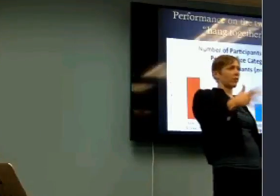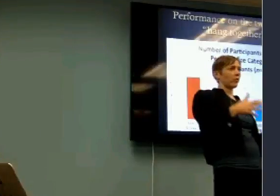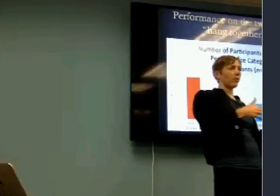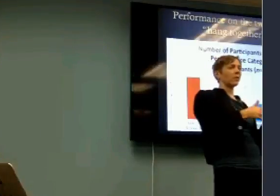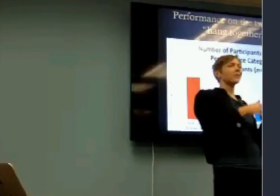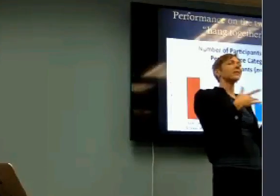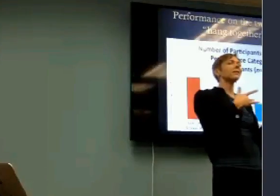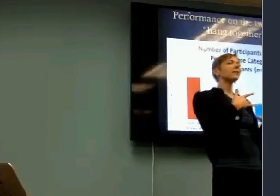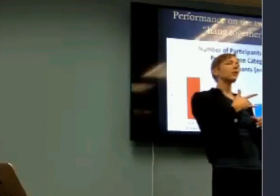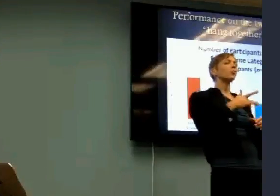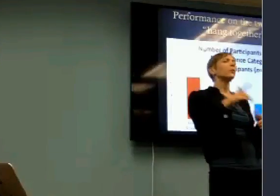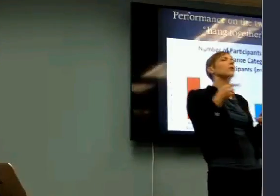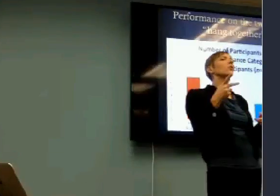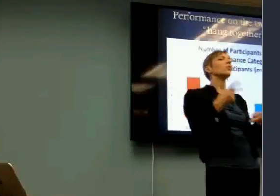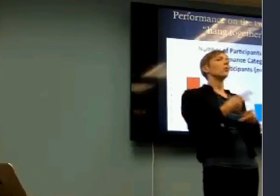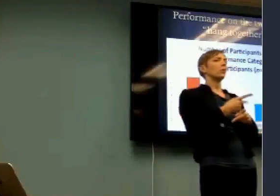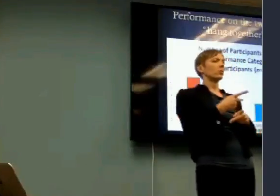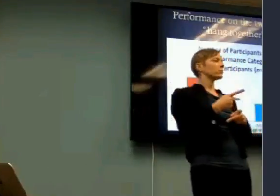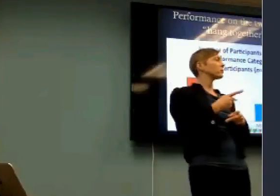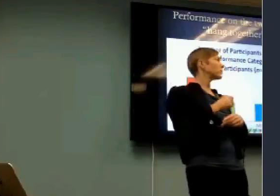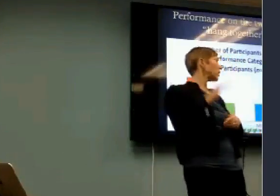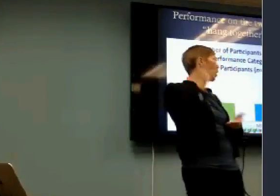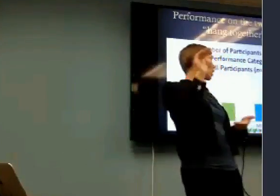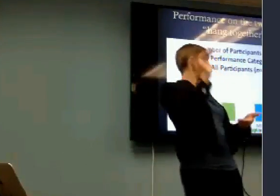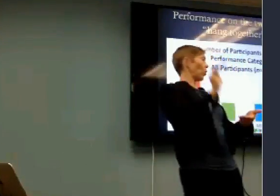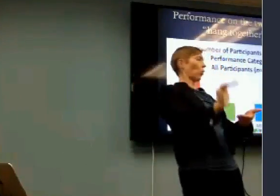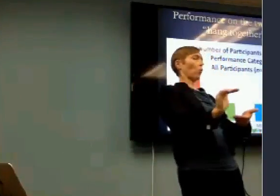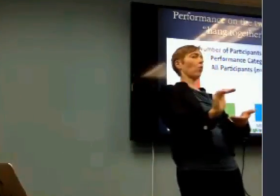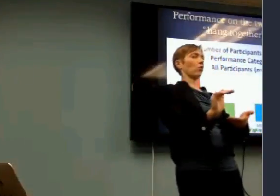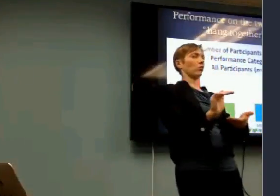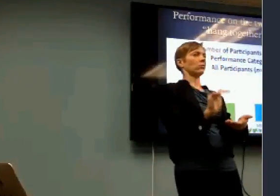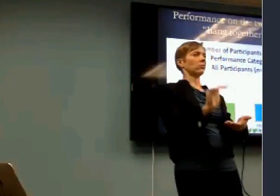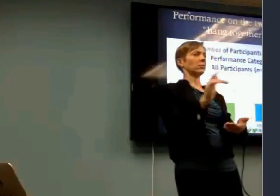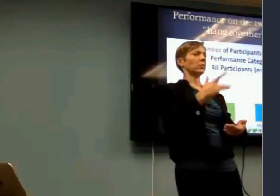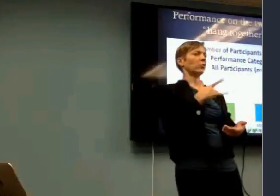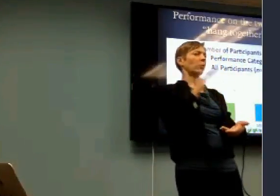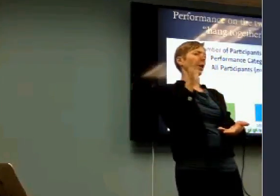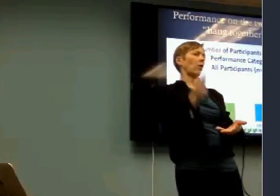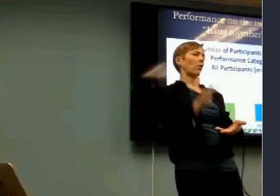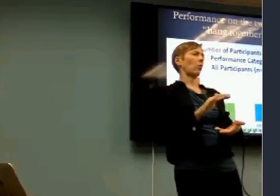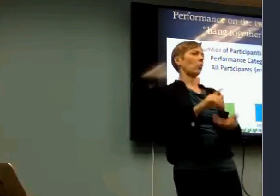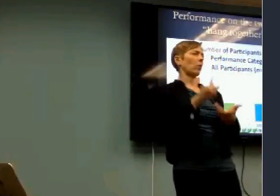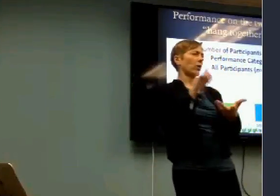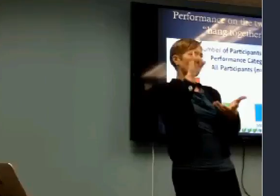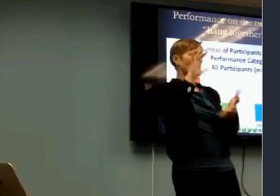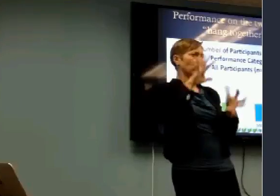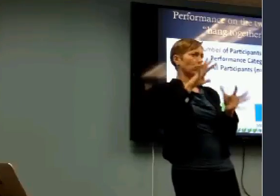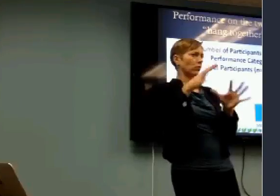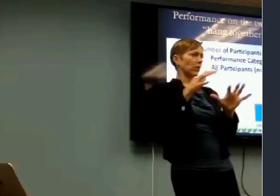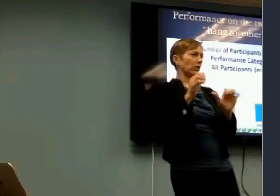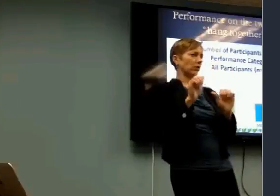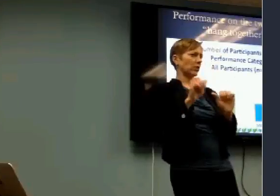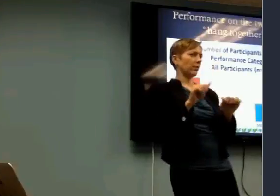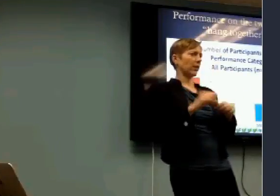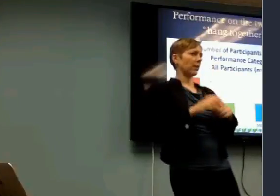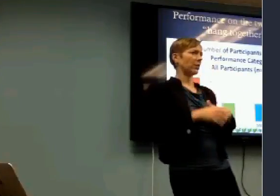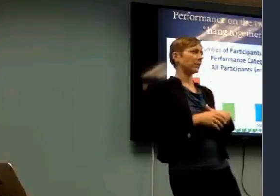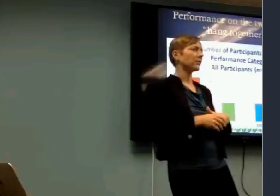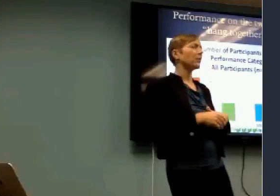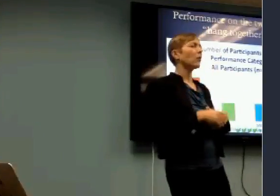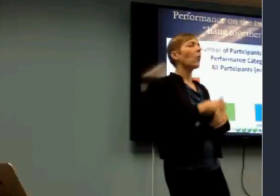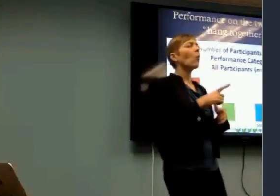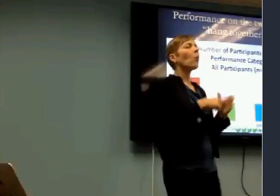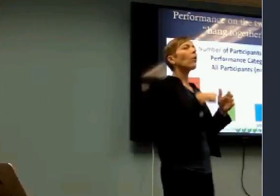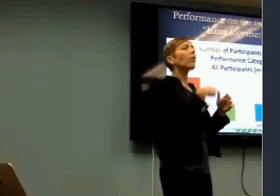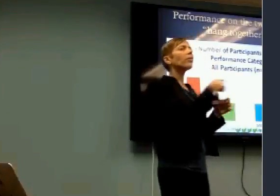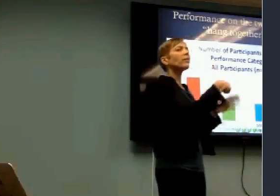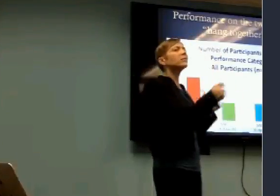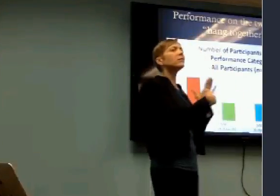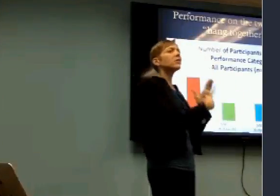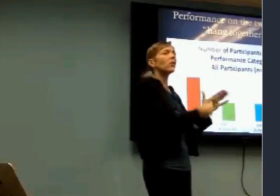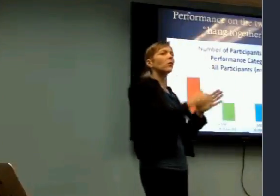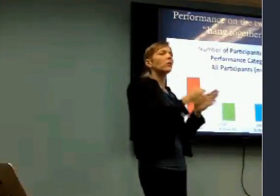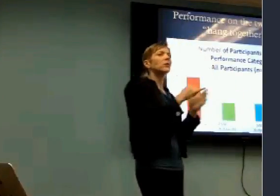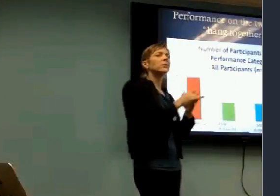who are not using the x-axis very much at all, and those people tend to perform less well on mental rotation